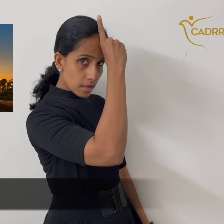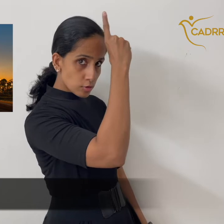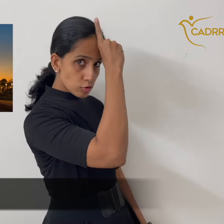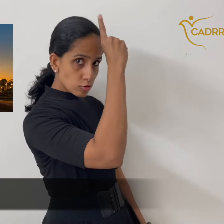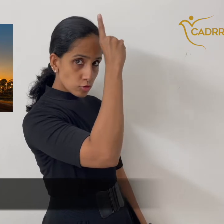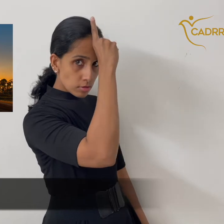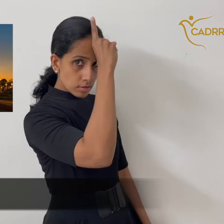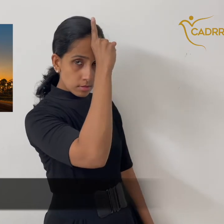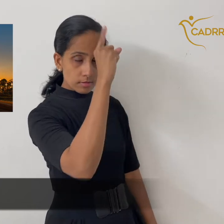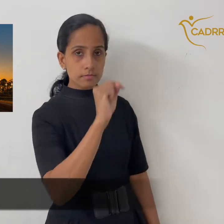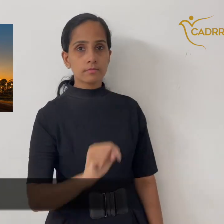Mysuru,